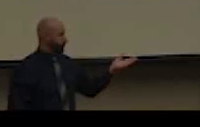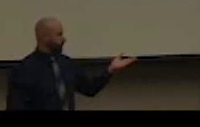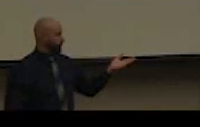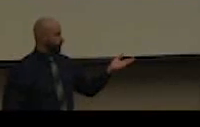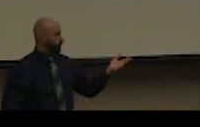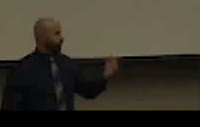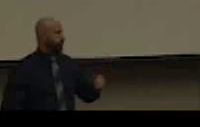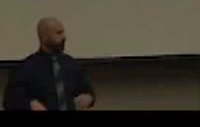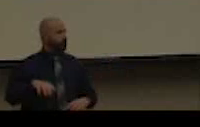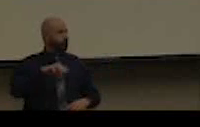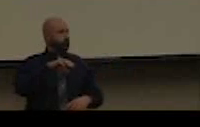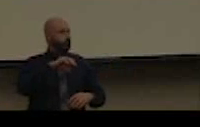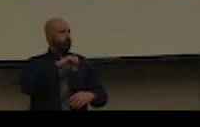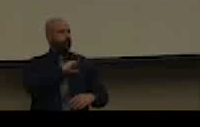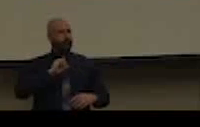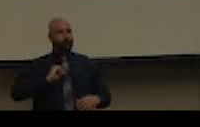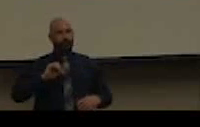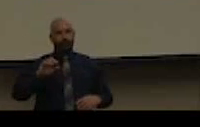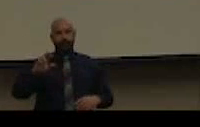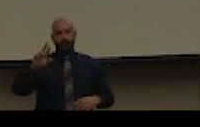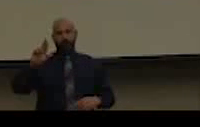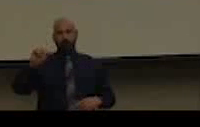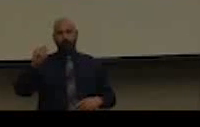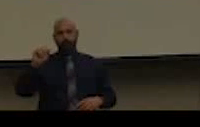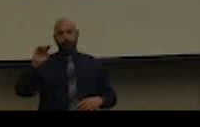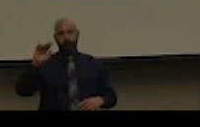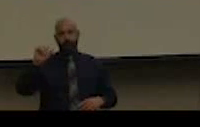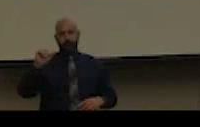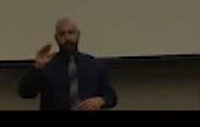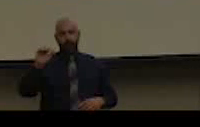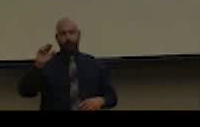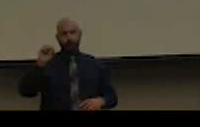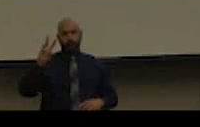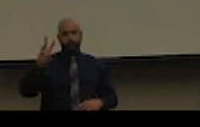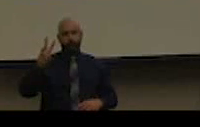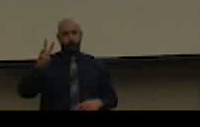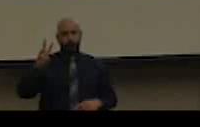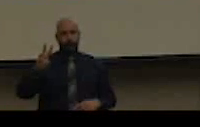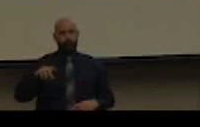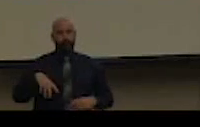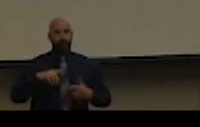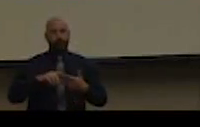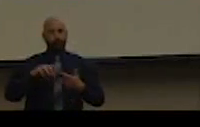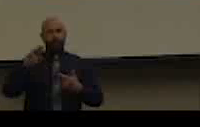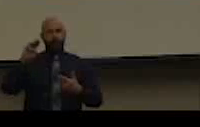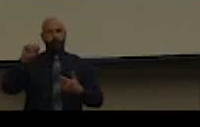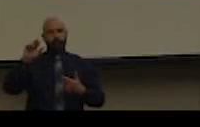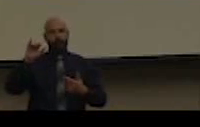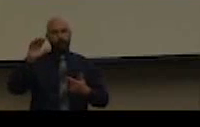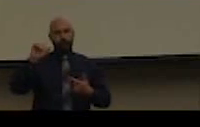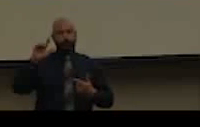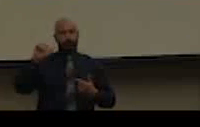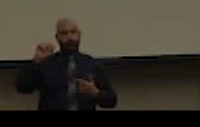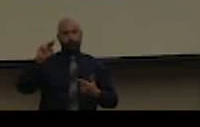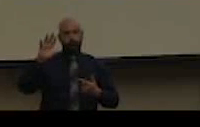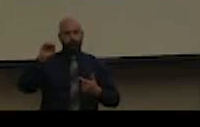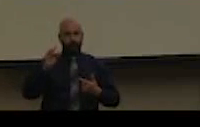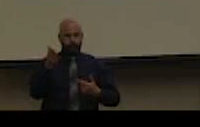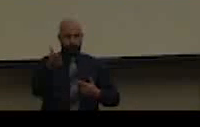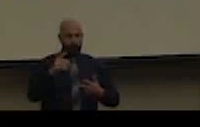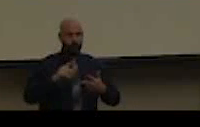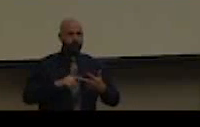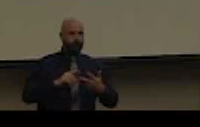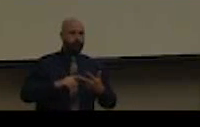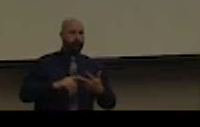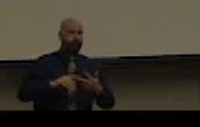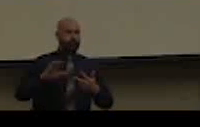Senator Gina Barrow, Senator Proxy, Senator Moore, Maria Blanco. Here. Dave Drummond.